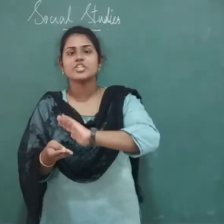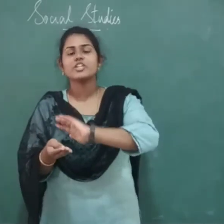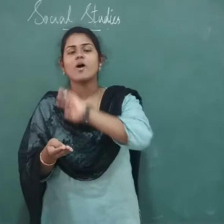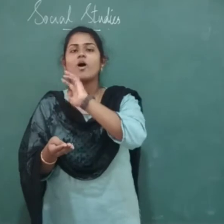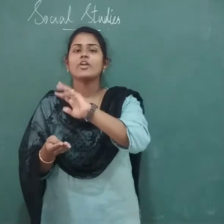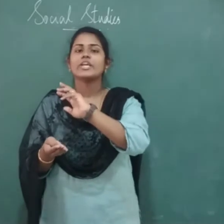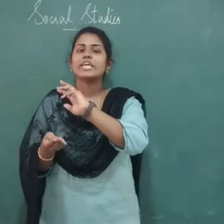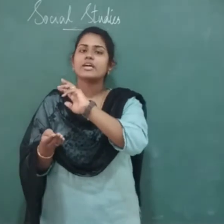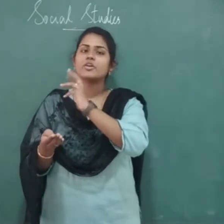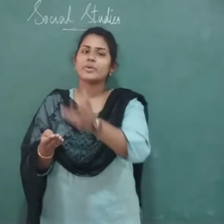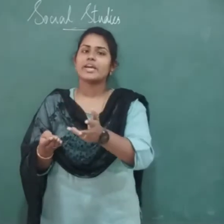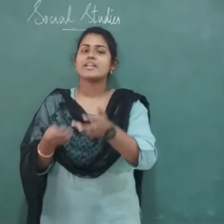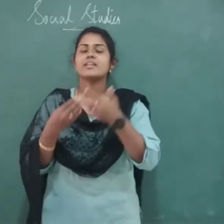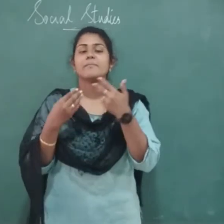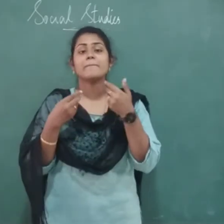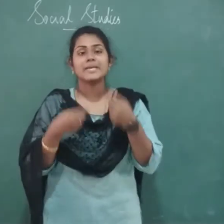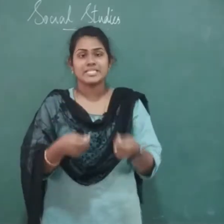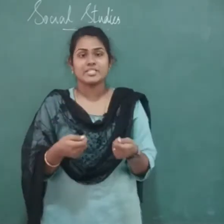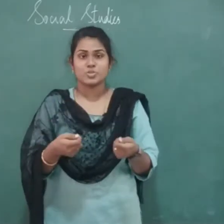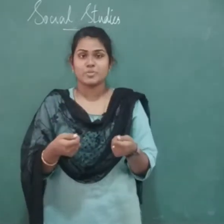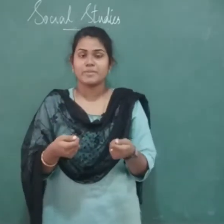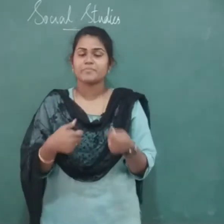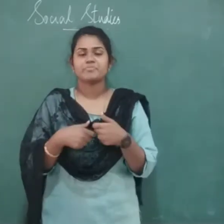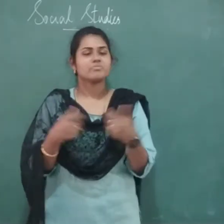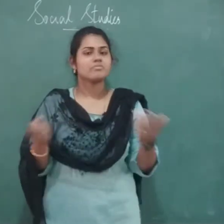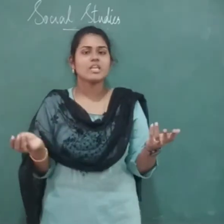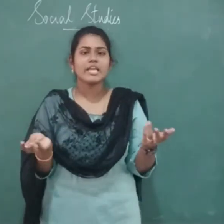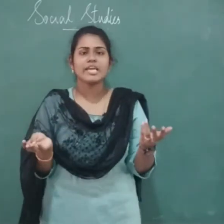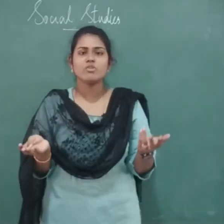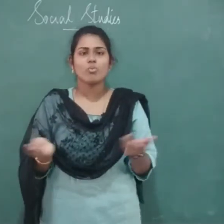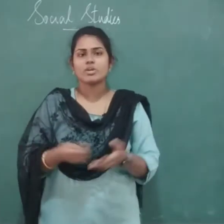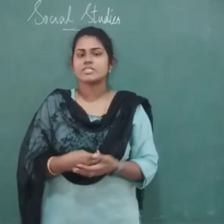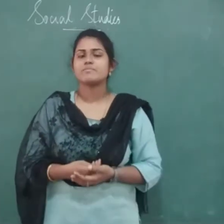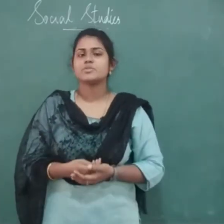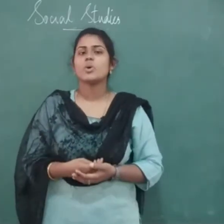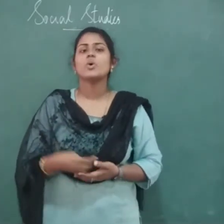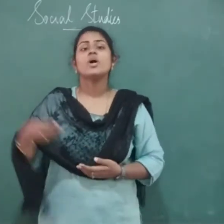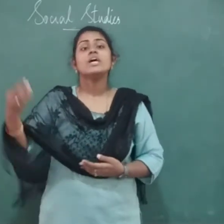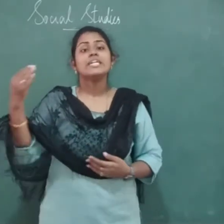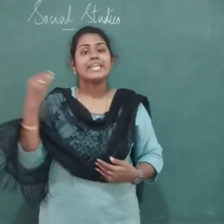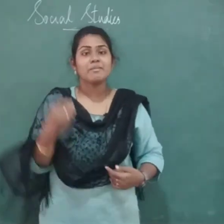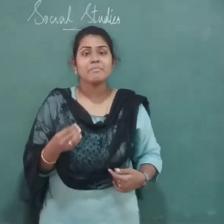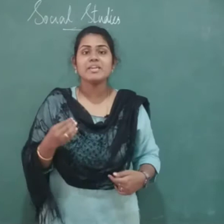session or you can message me in WhatsApp. So tell me